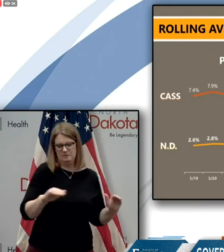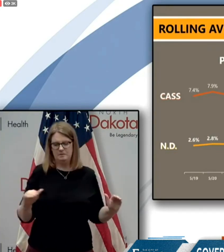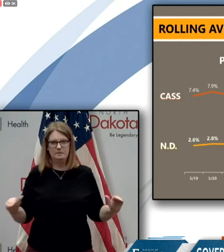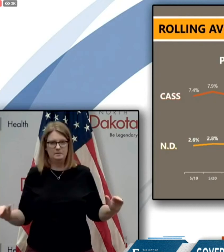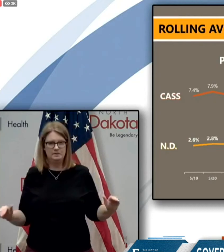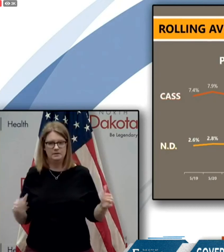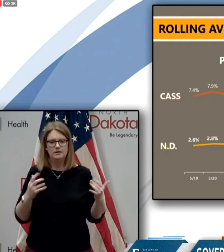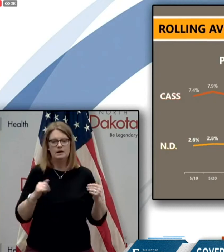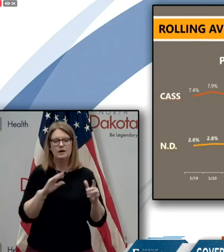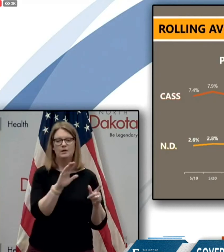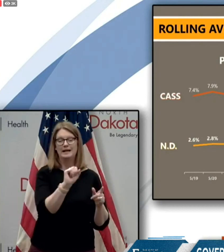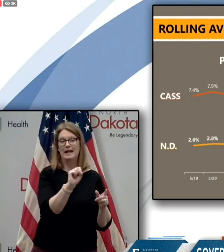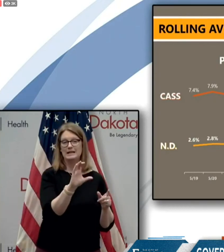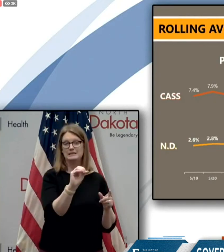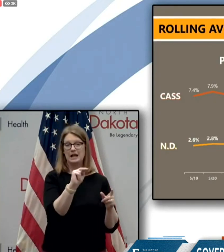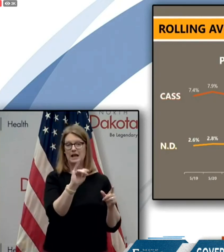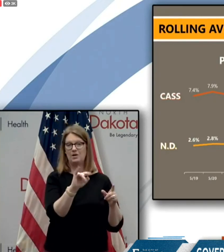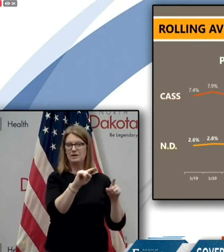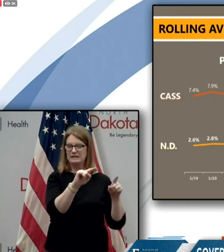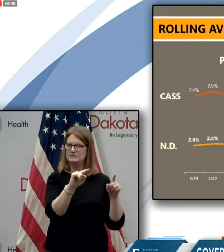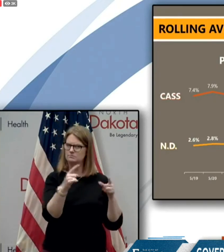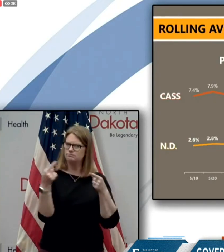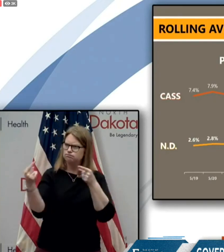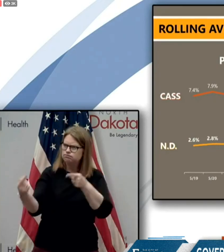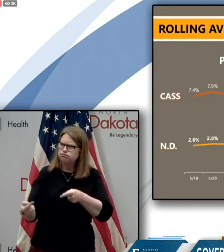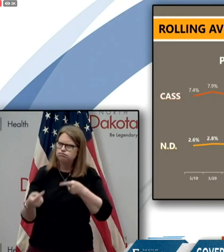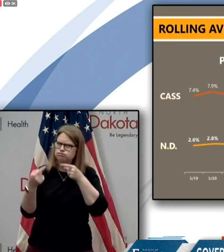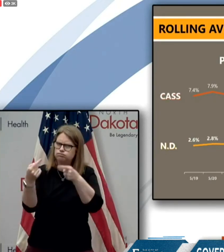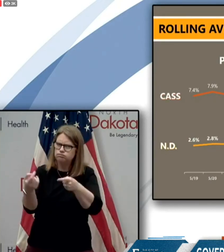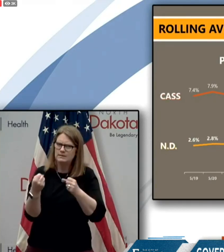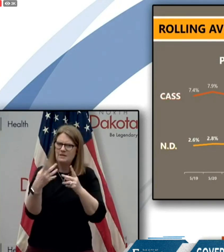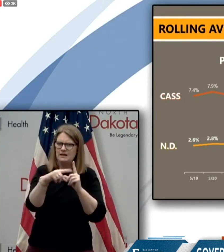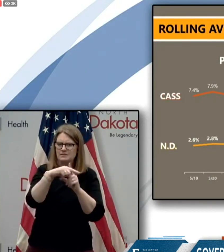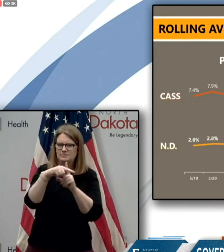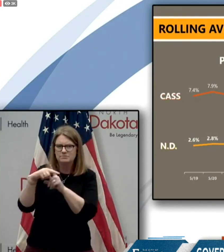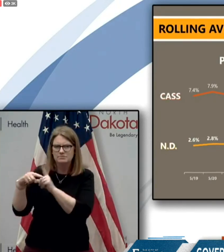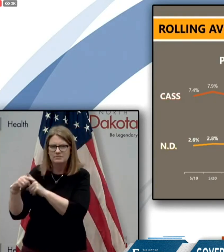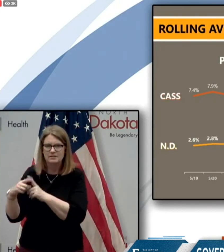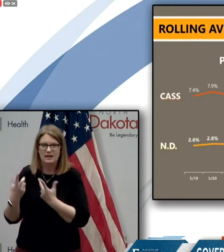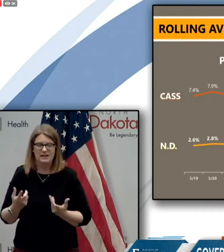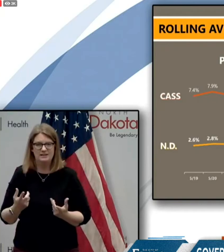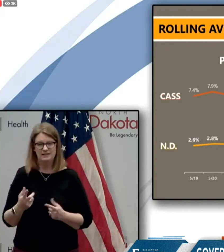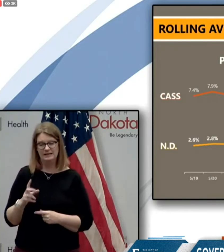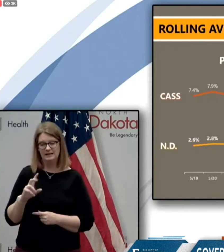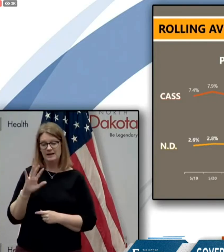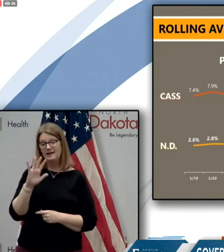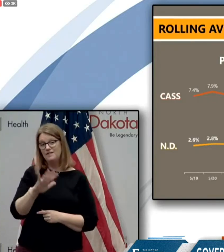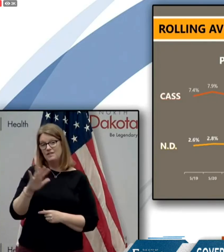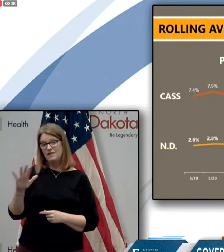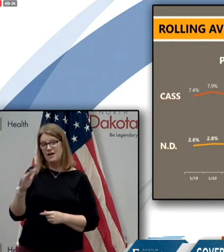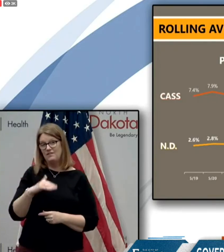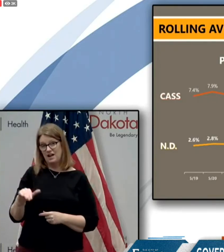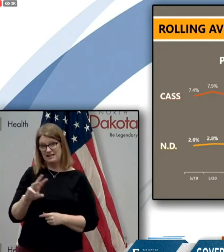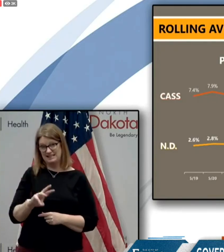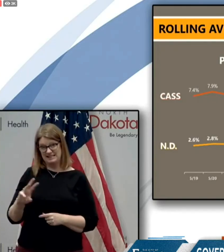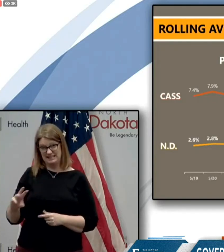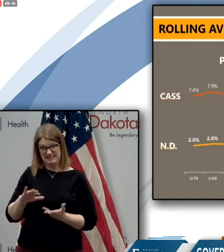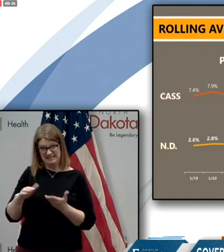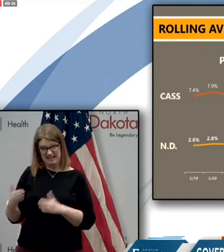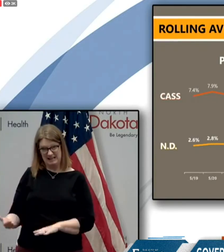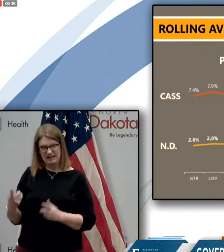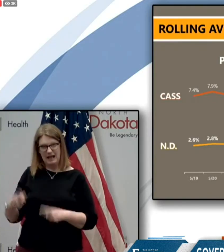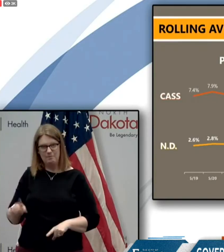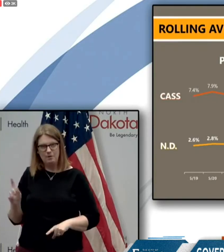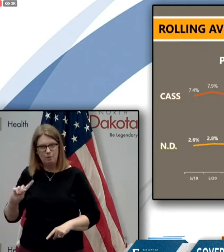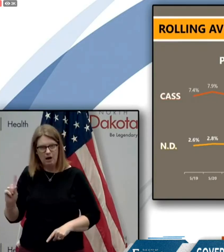at Cass County, where we've been challenged there, also the 66 deaths that we've had in North Dakota, 55 of those have been in